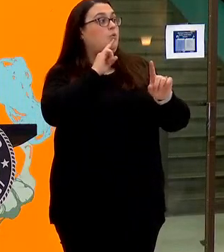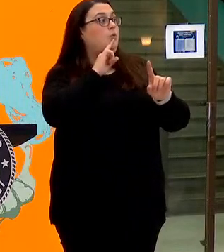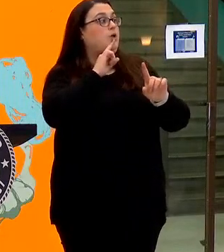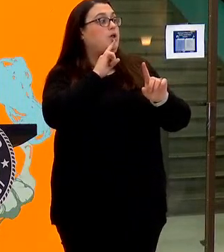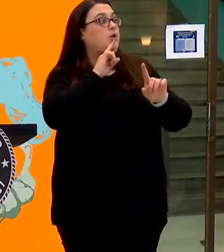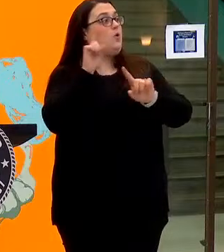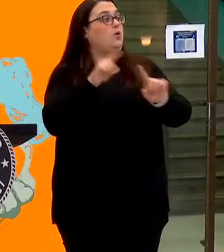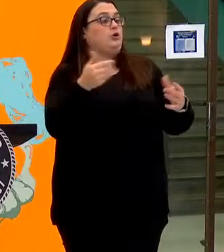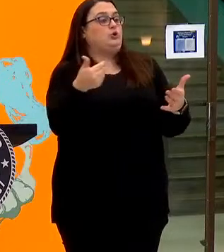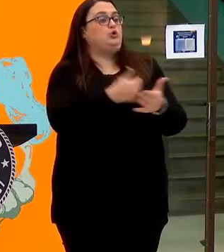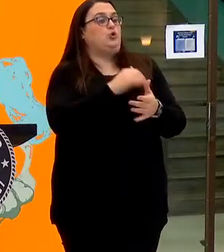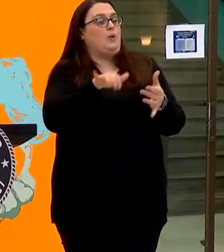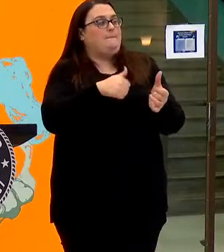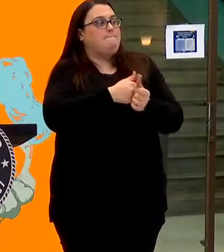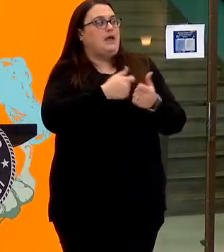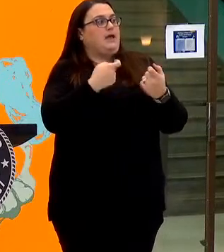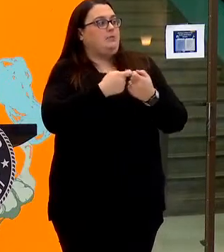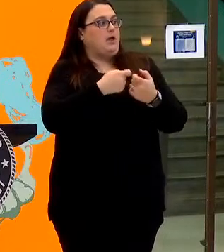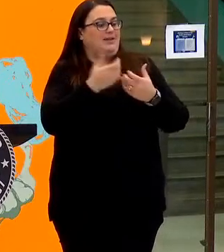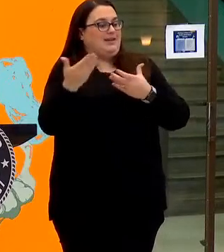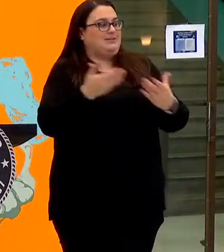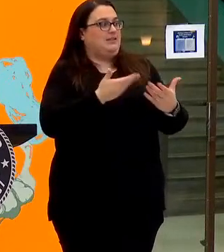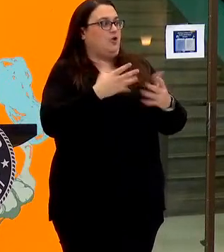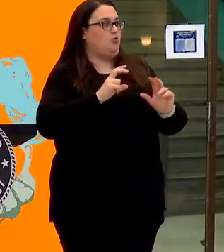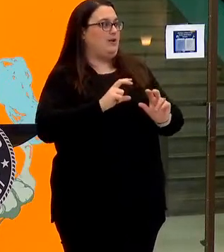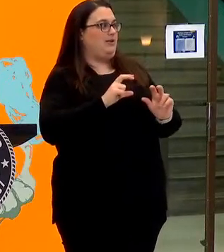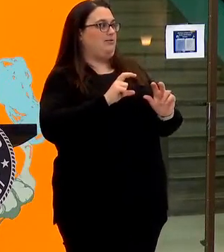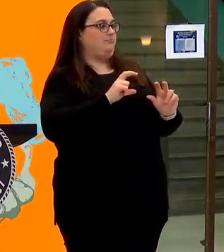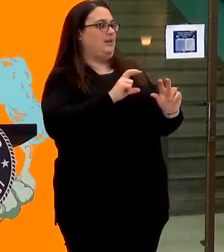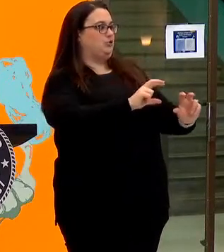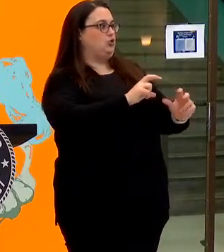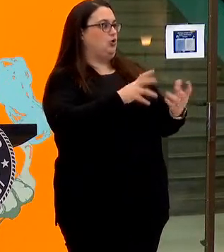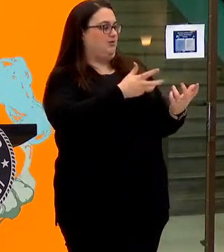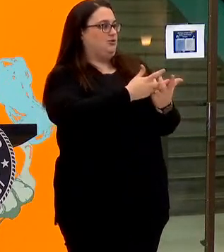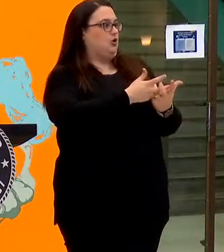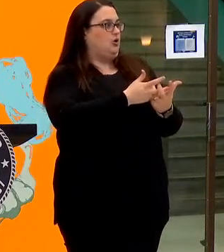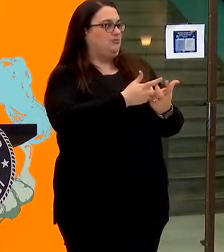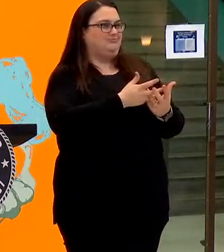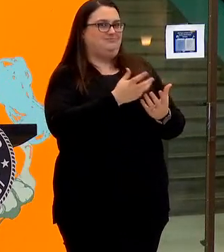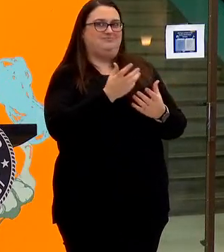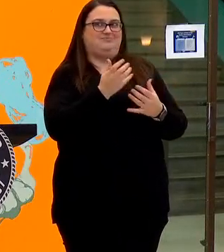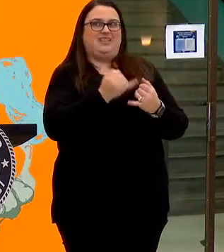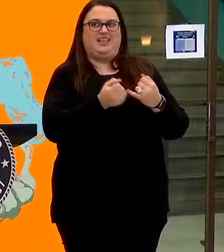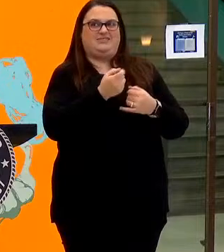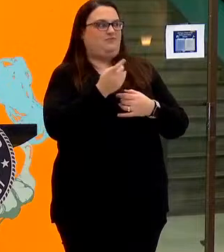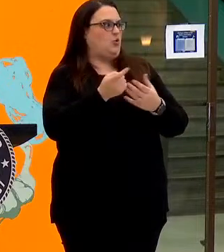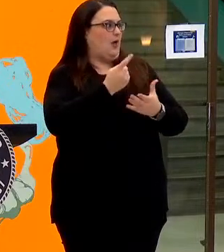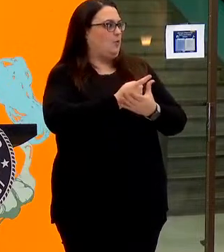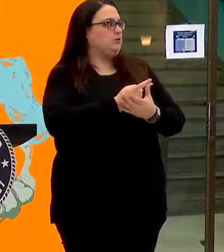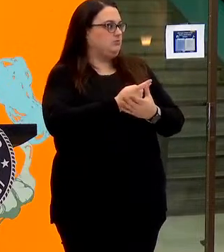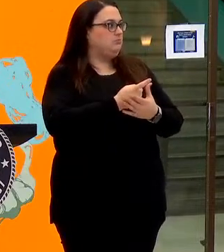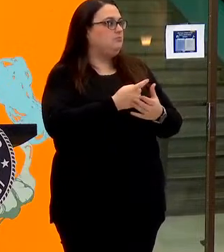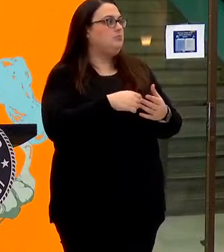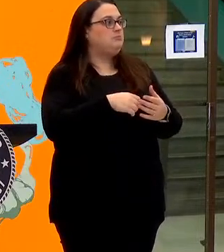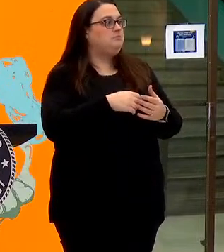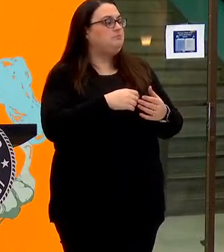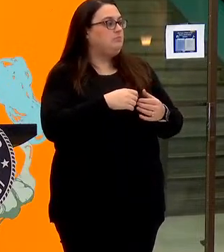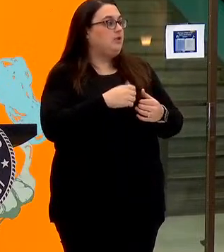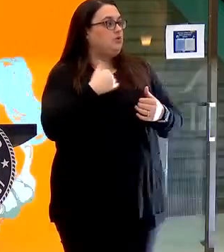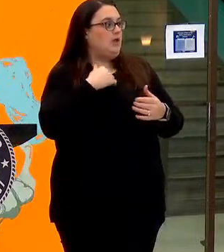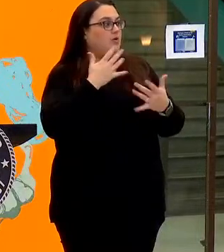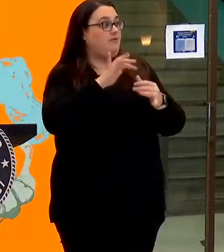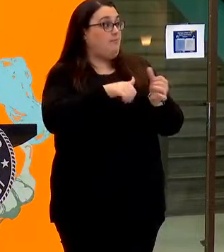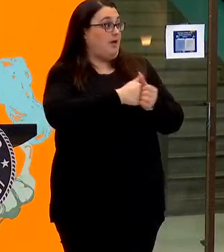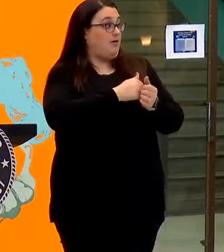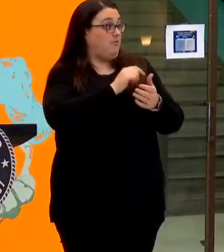a new backup battery that was delivered and installed over sometime within the last few hours. So we have another backup battery